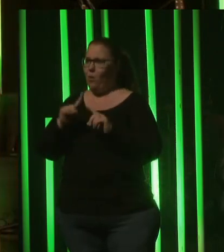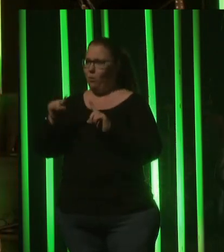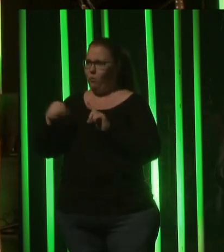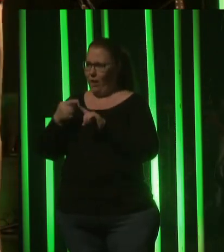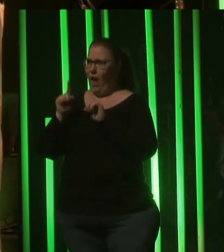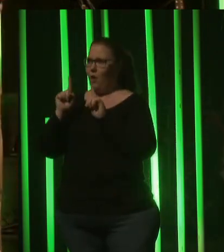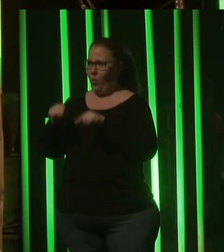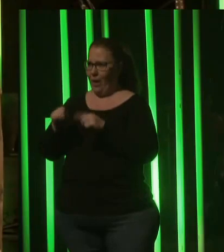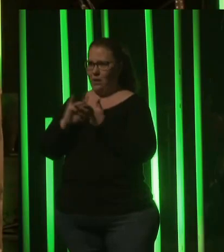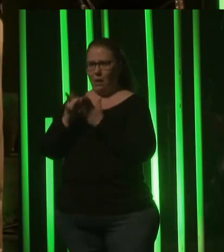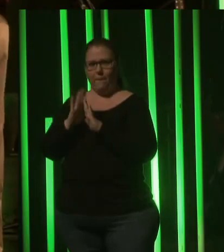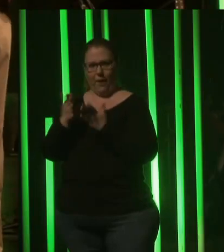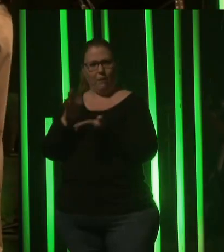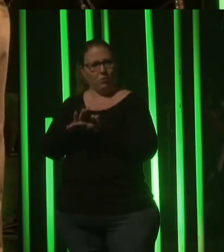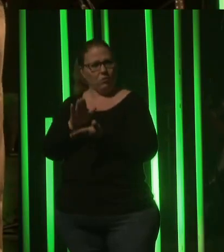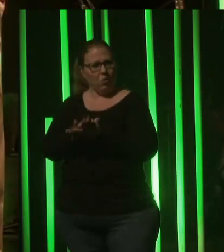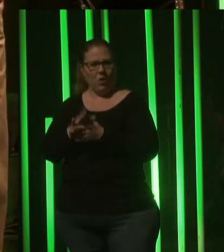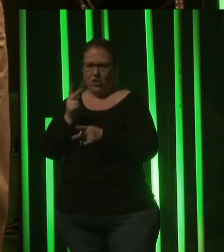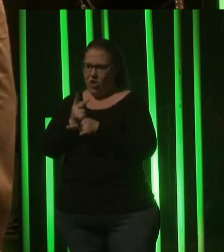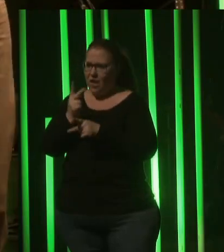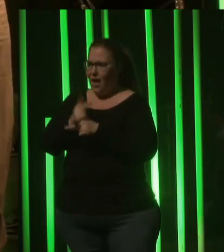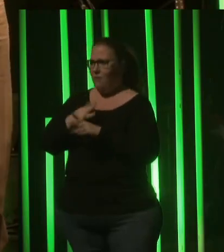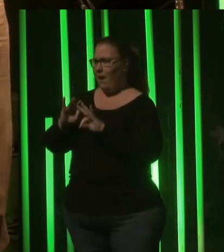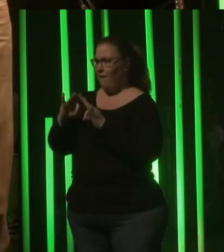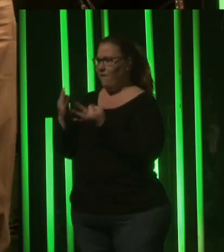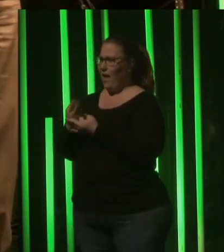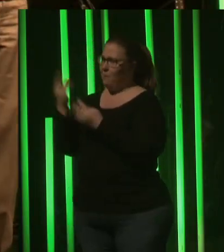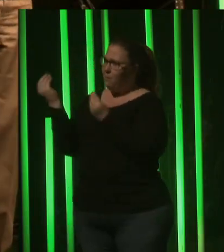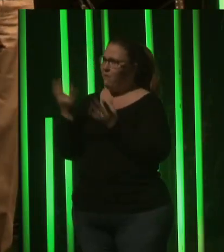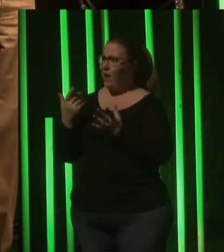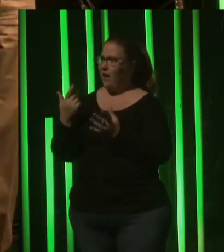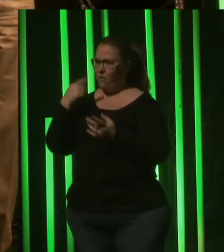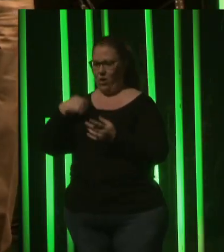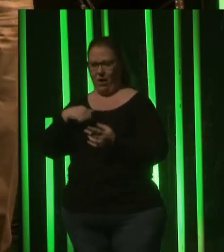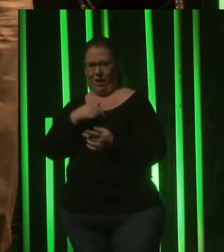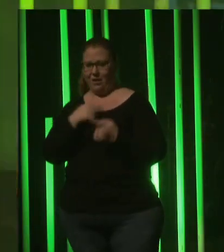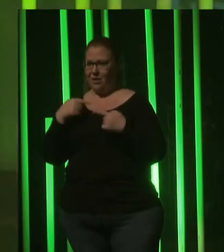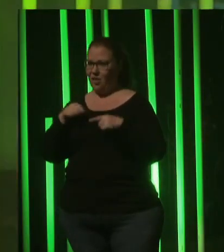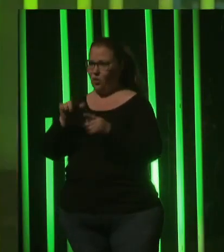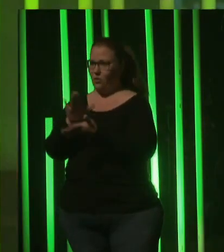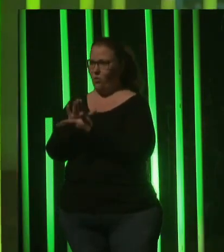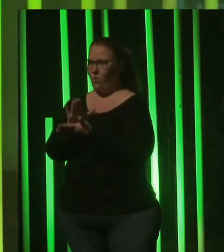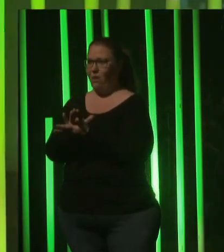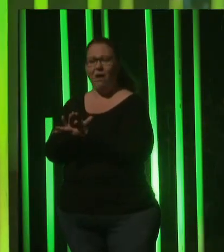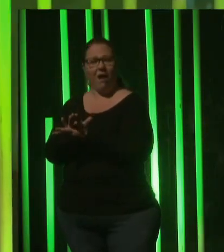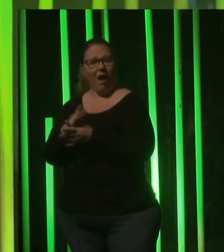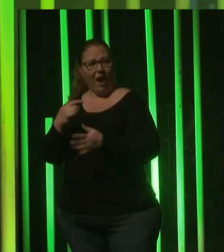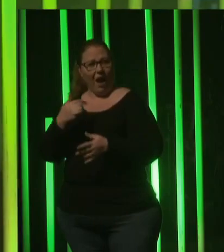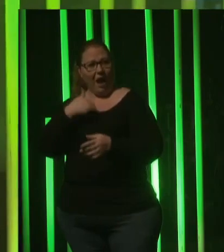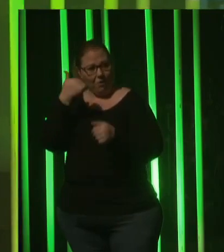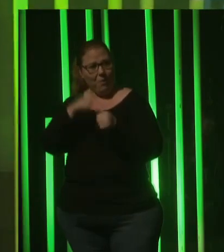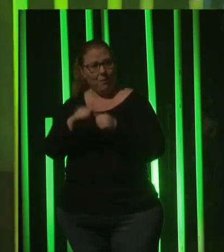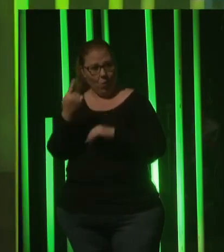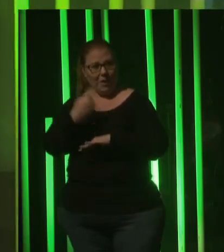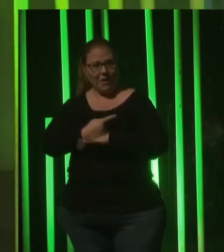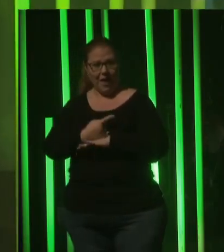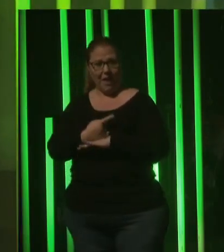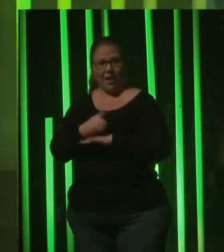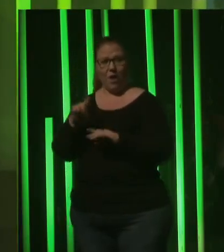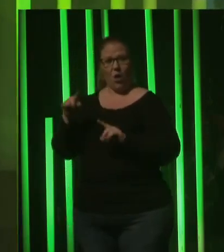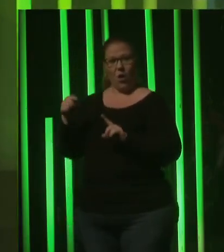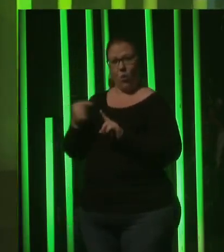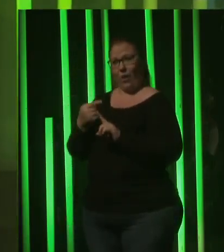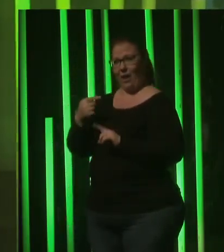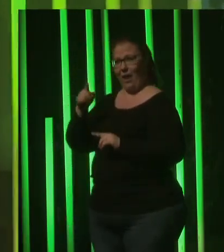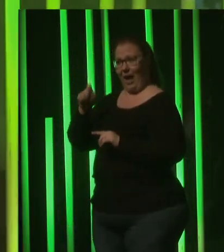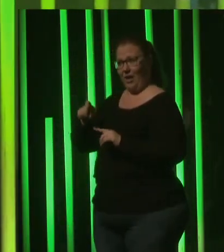and how God, he took care of my family and he provided for us, even in seminary. And I can remember one day that when I had